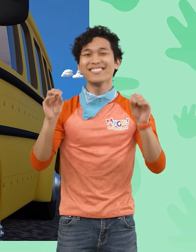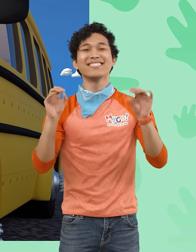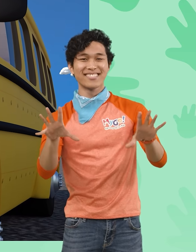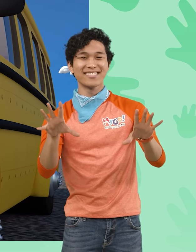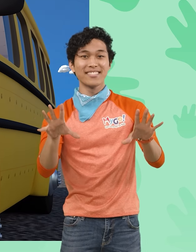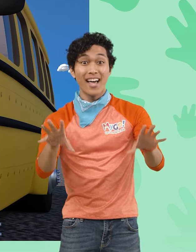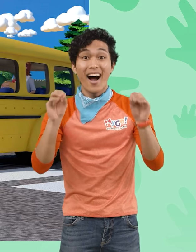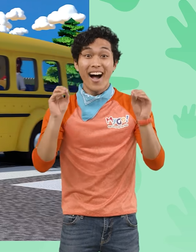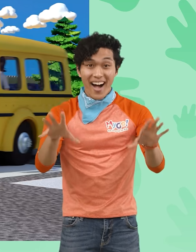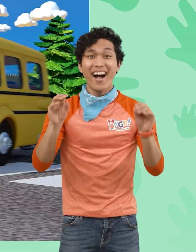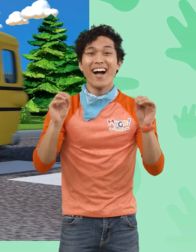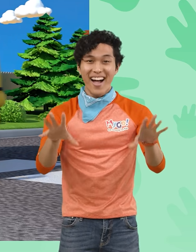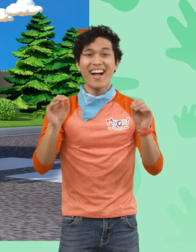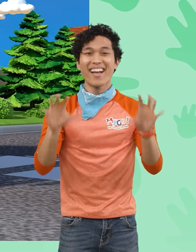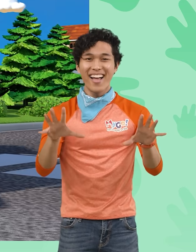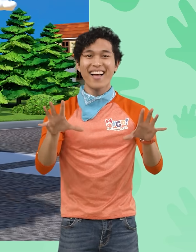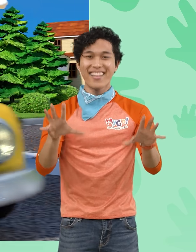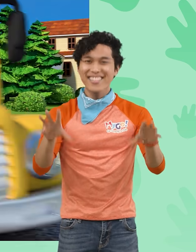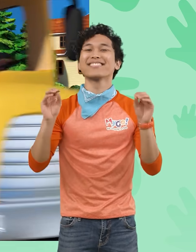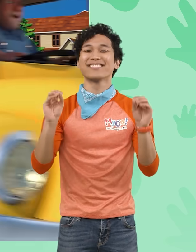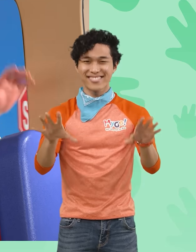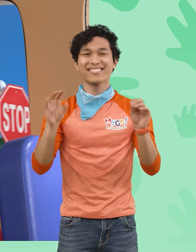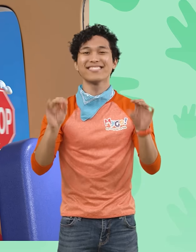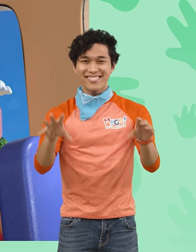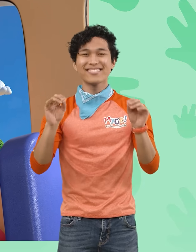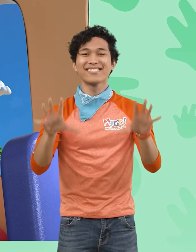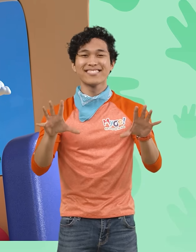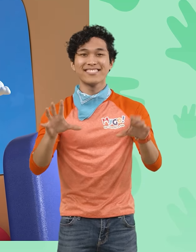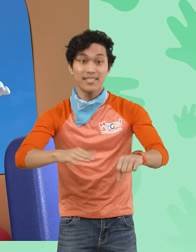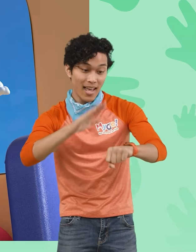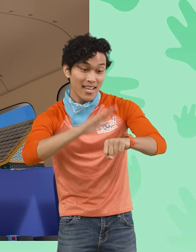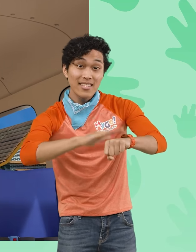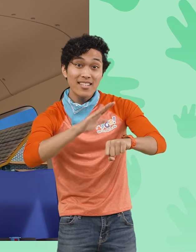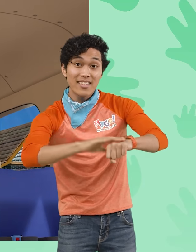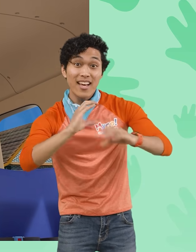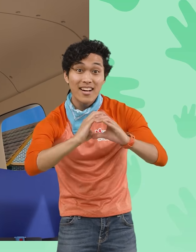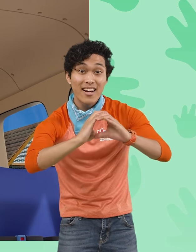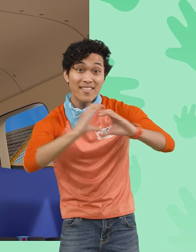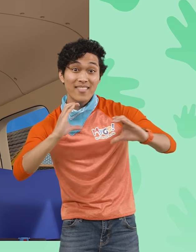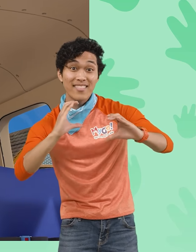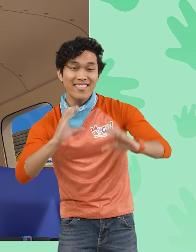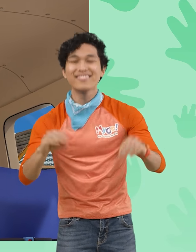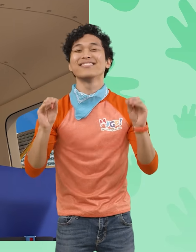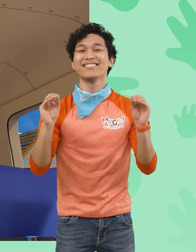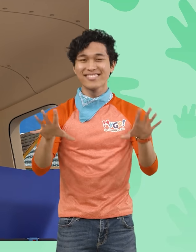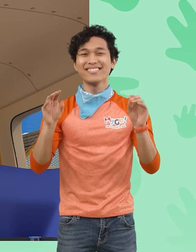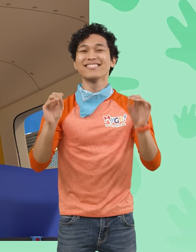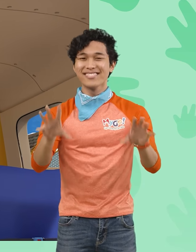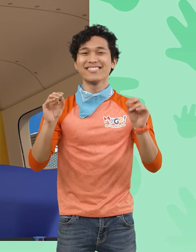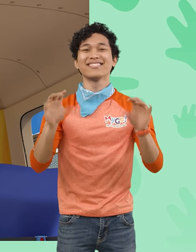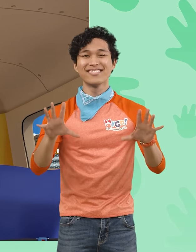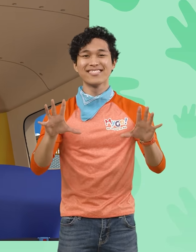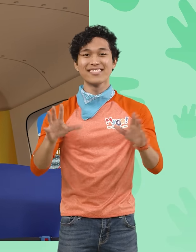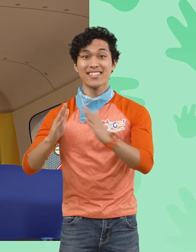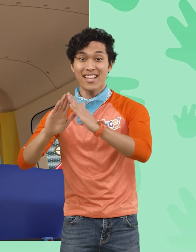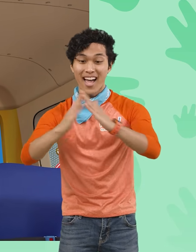blink, blink, blink, blink, blink, blink, blink, blink, blink. The signals on the bus go blink,